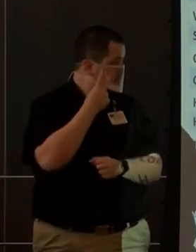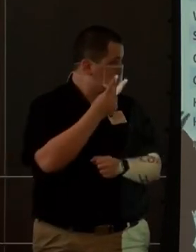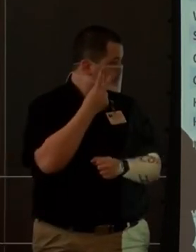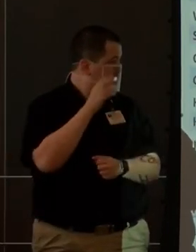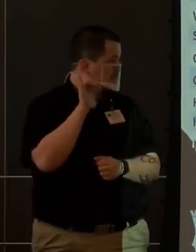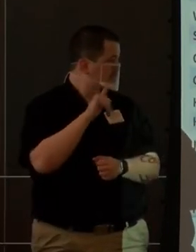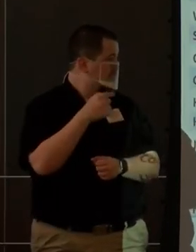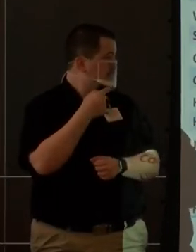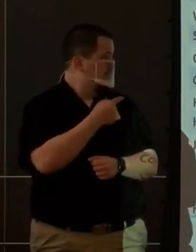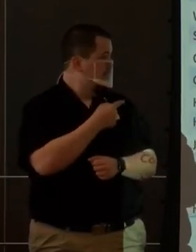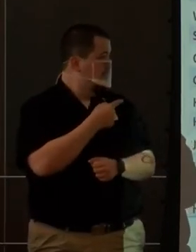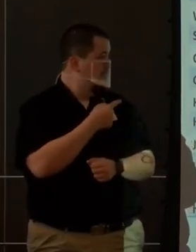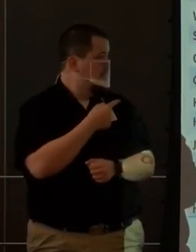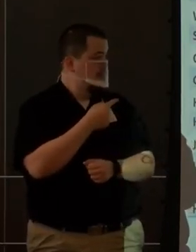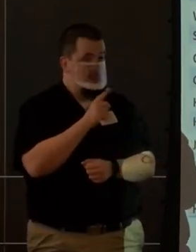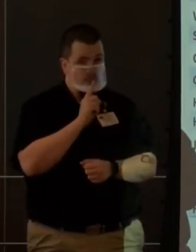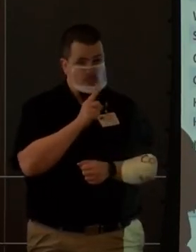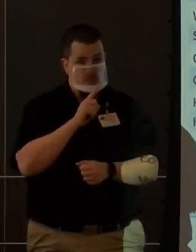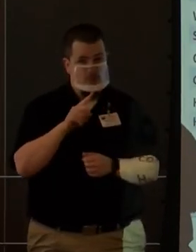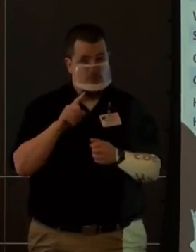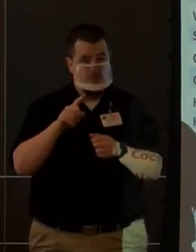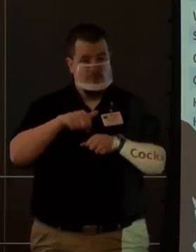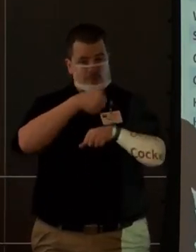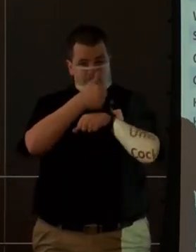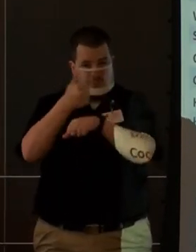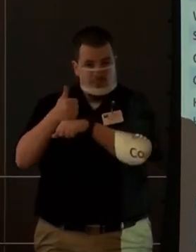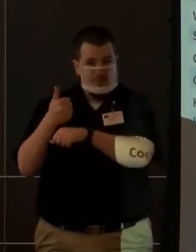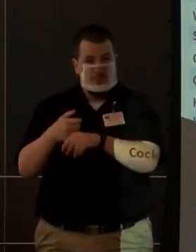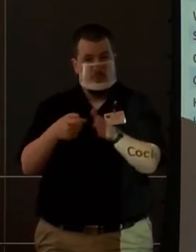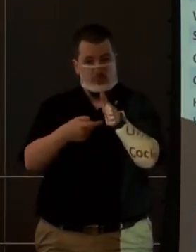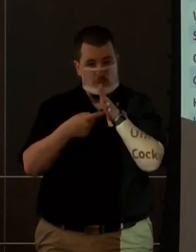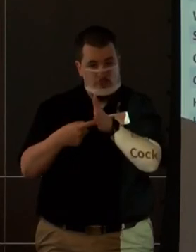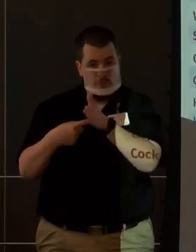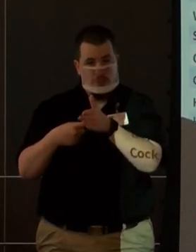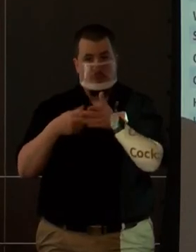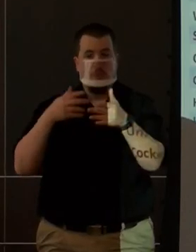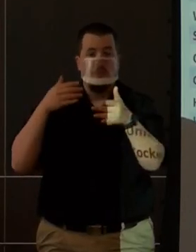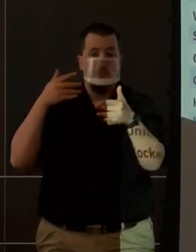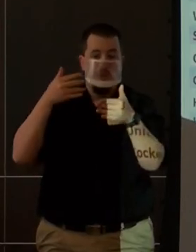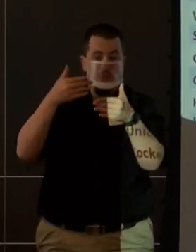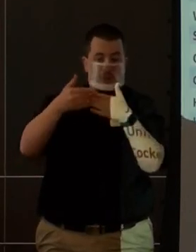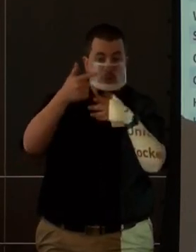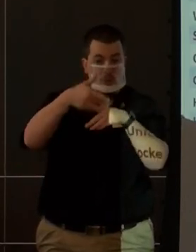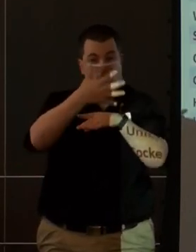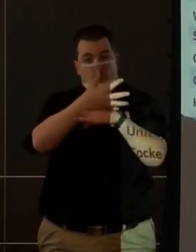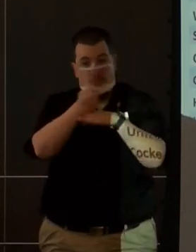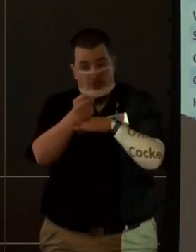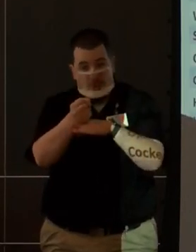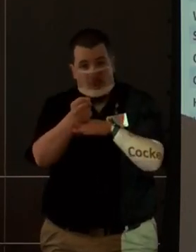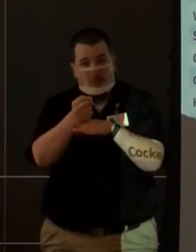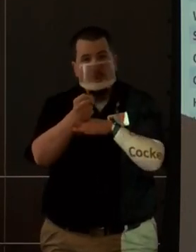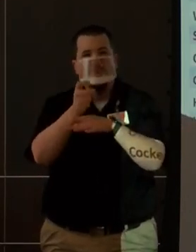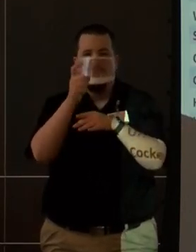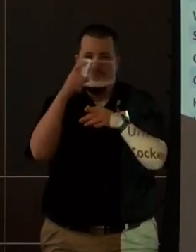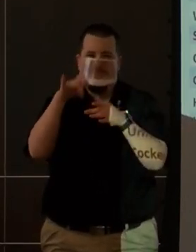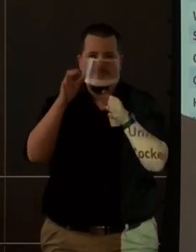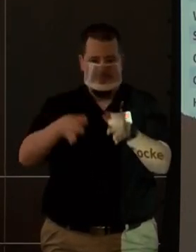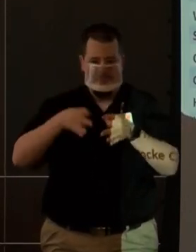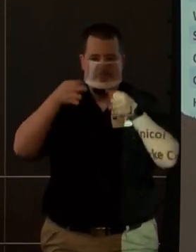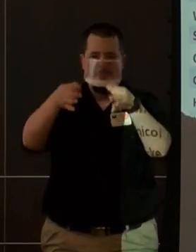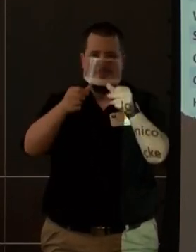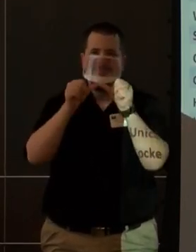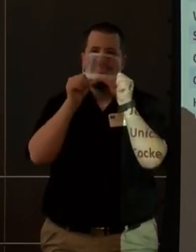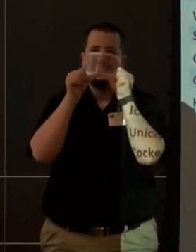that, that these have been implemented and are coming close to a need for extending those